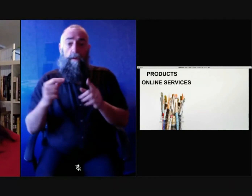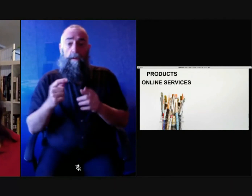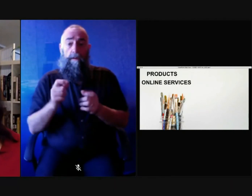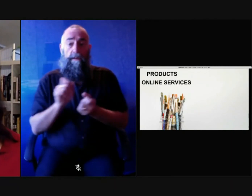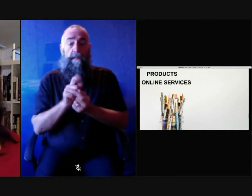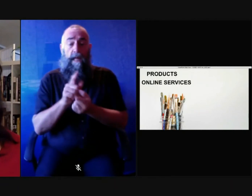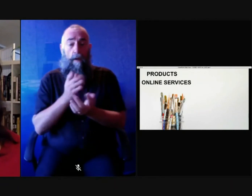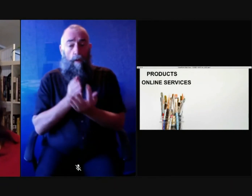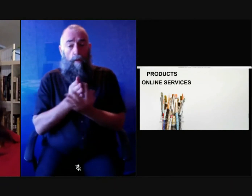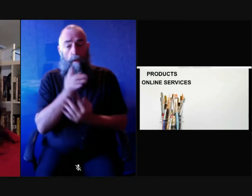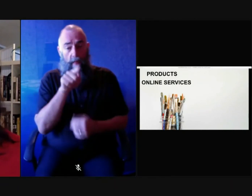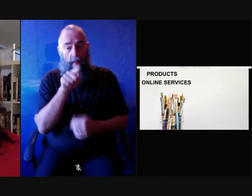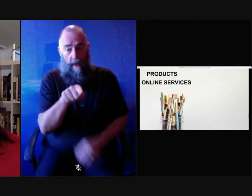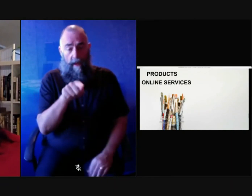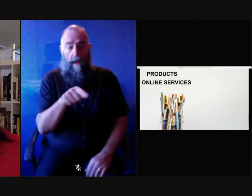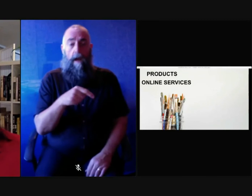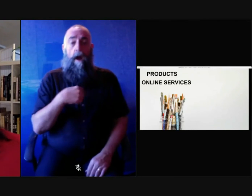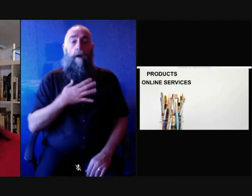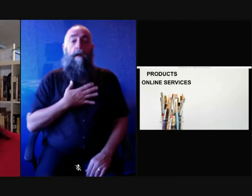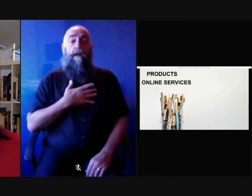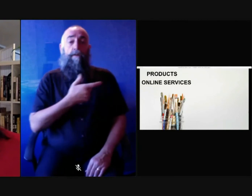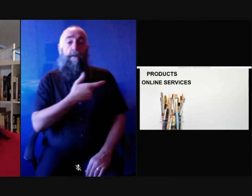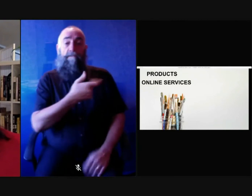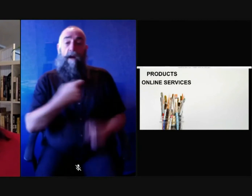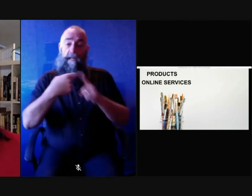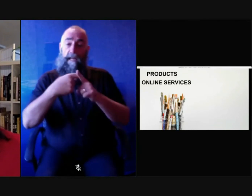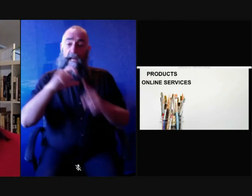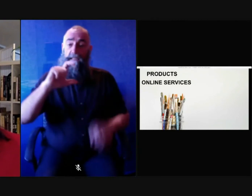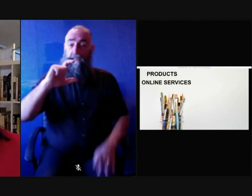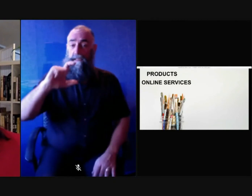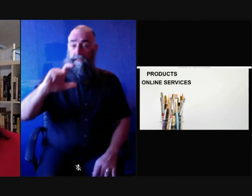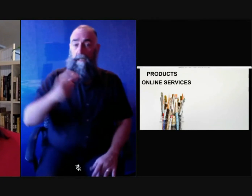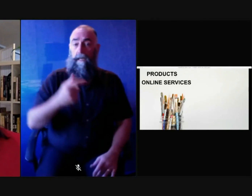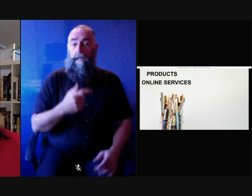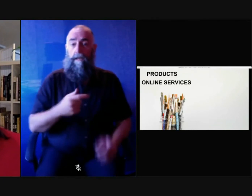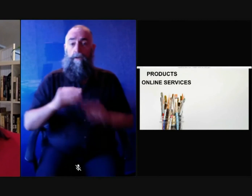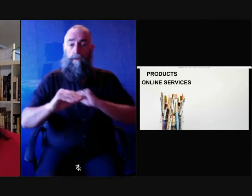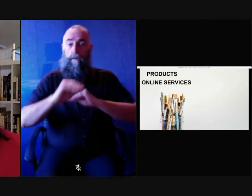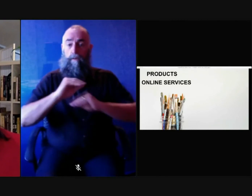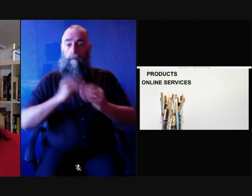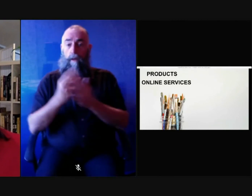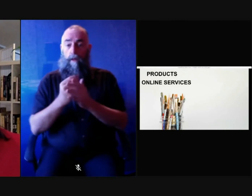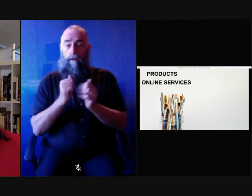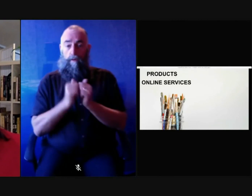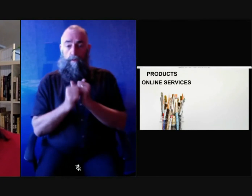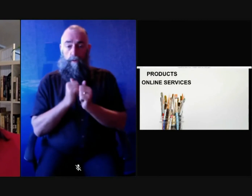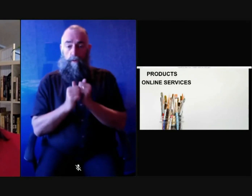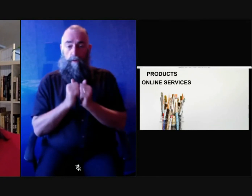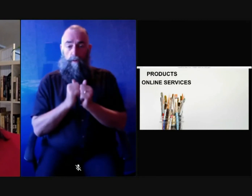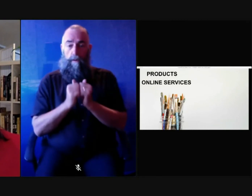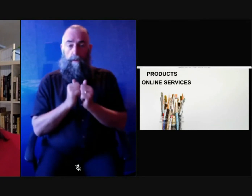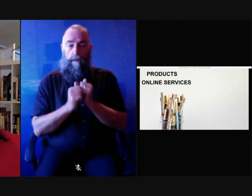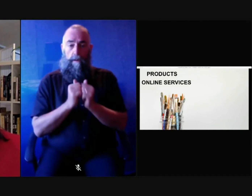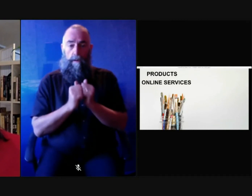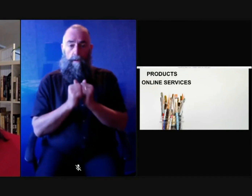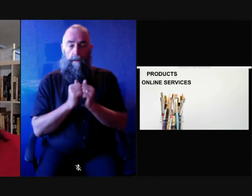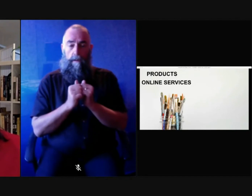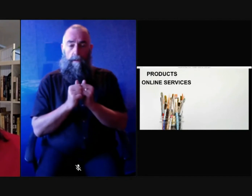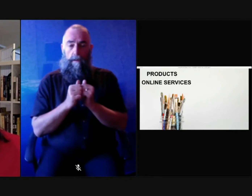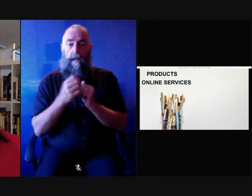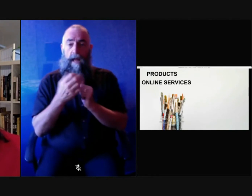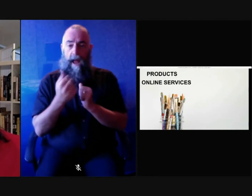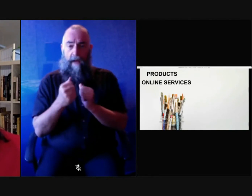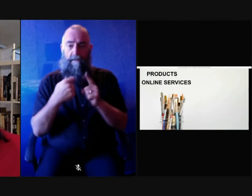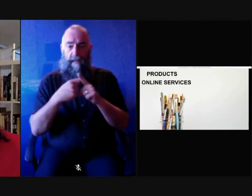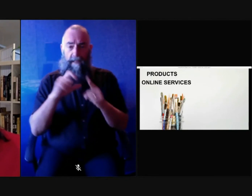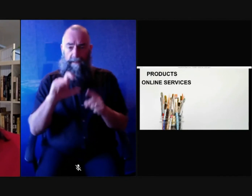second. I'm just going to invite Carolyn back in. Where is she? No, Carolyn's here.